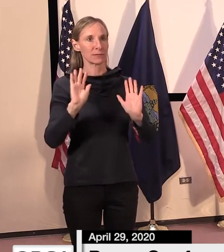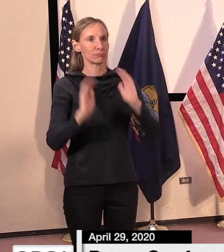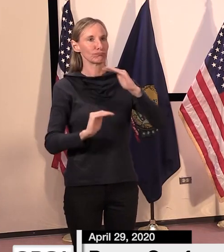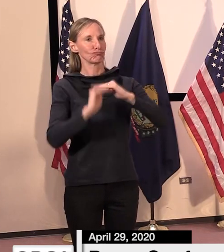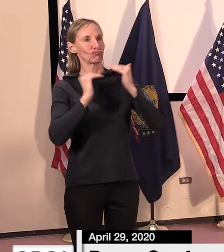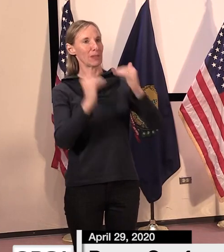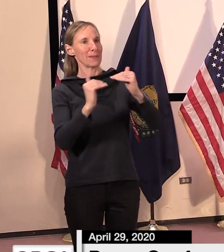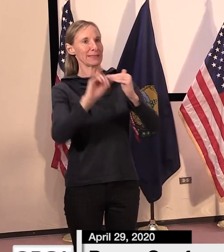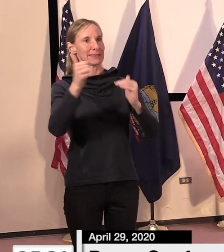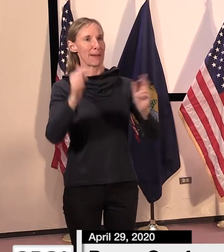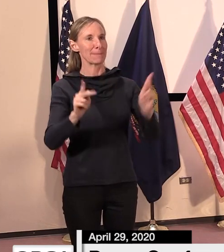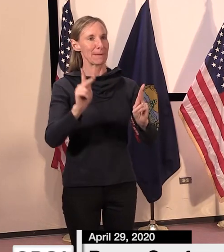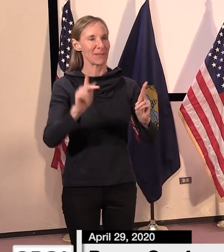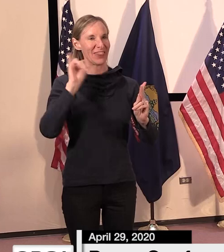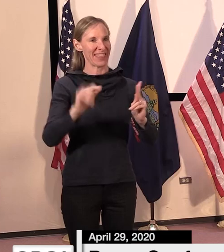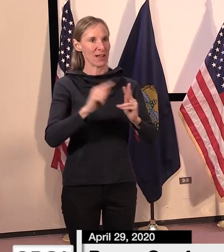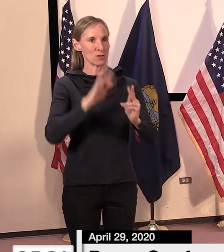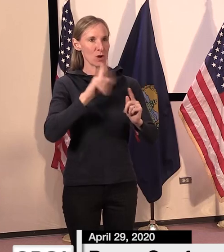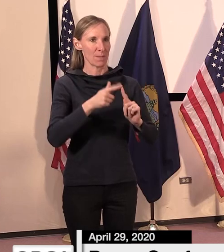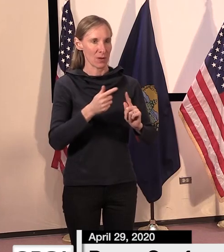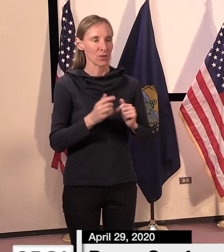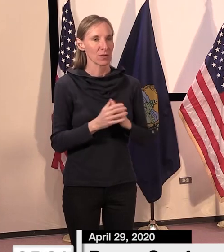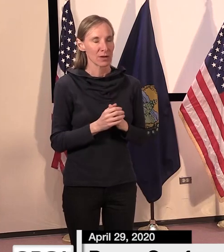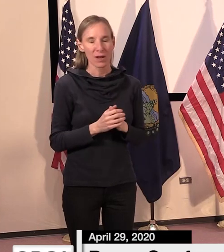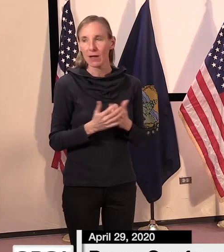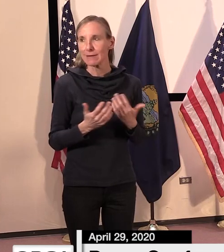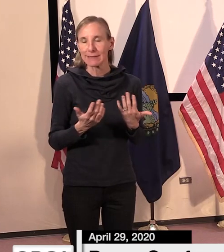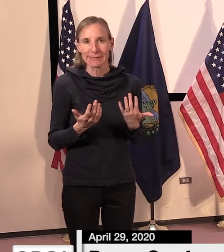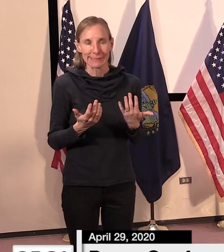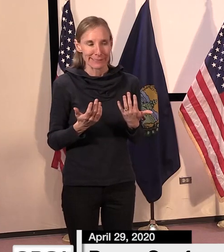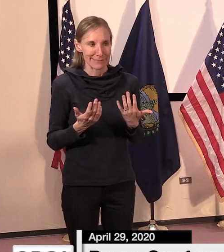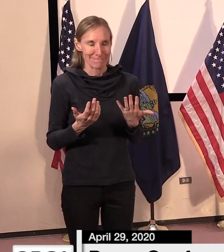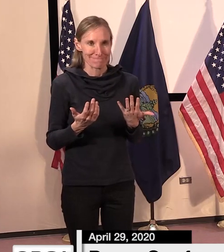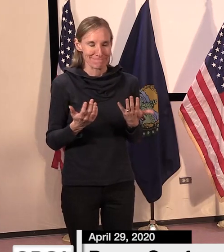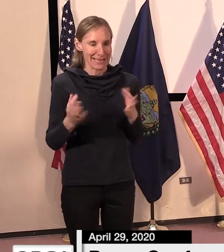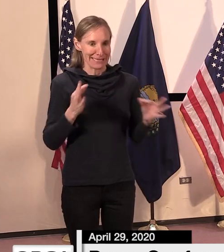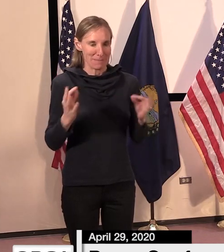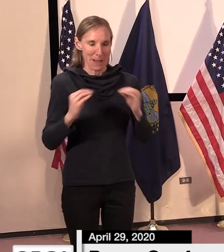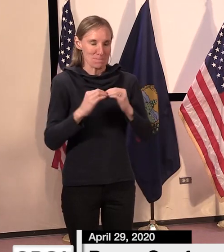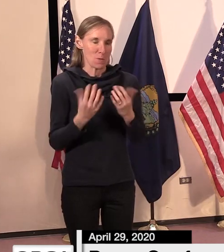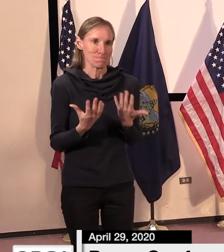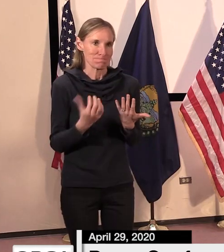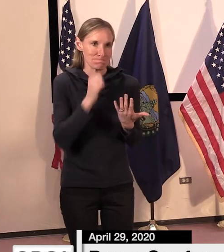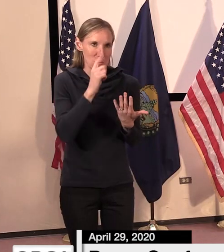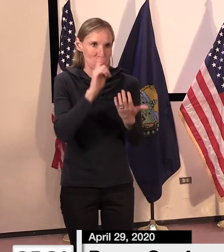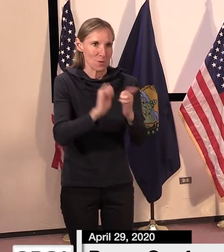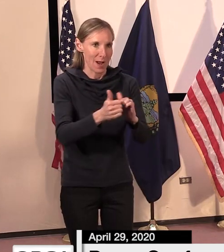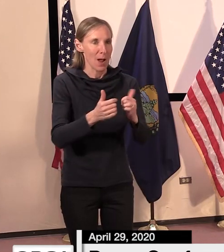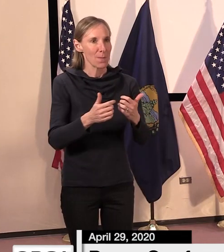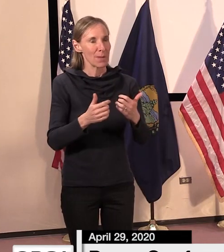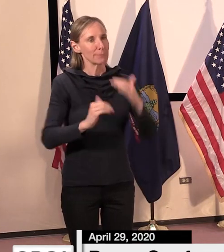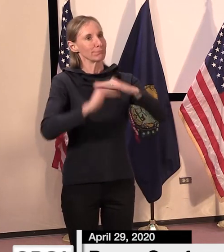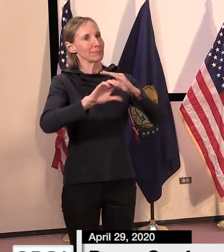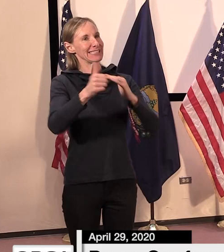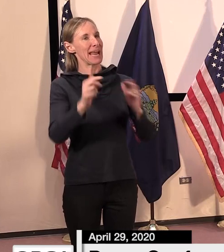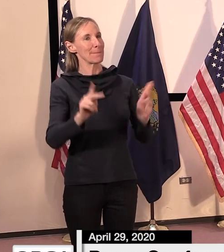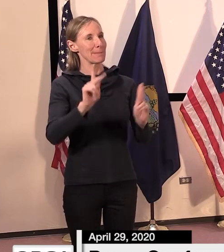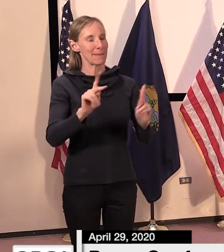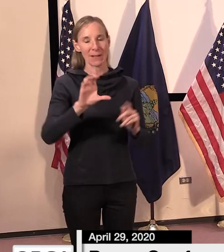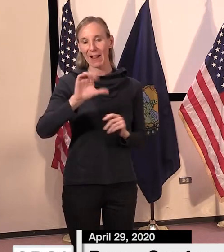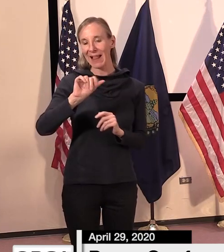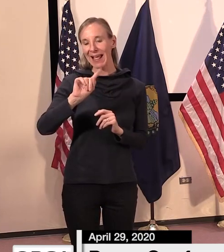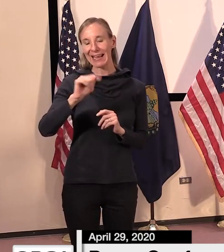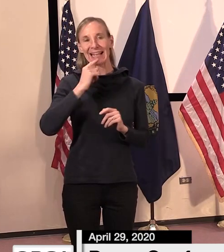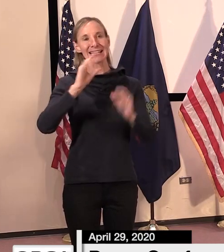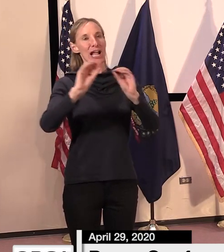sure at this point what more I can tell you about that. I guess the clarifying